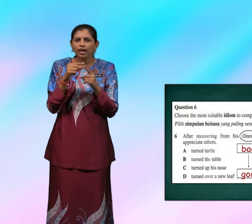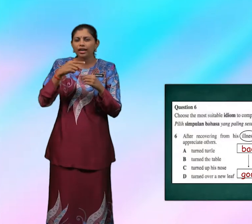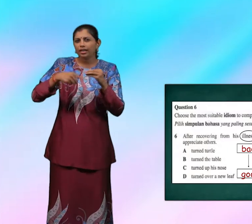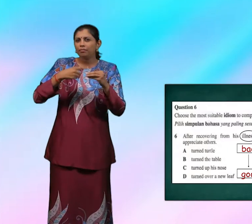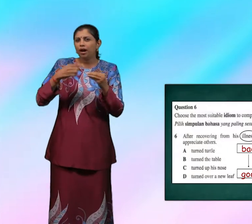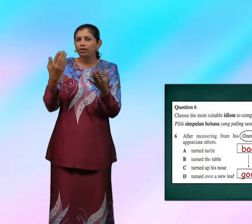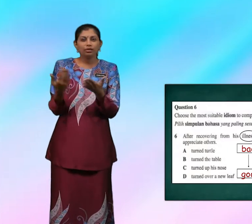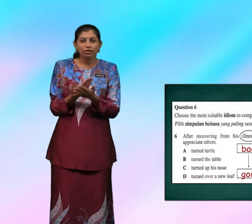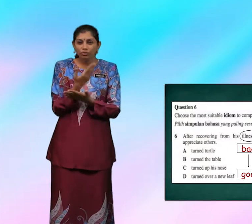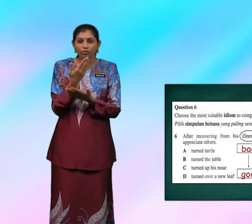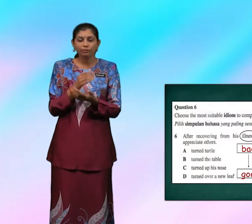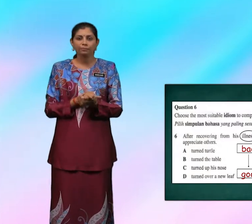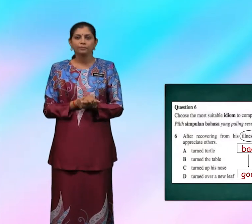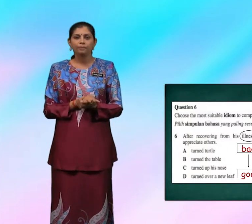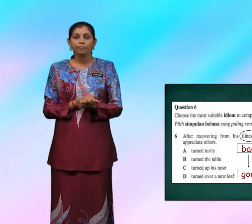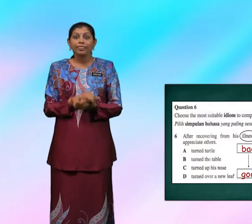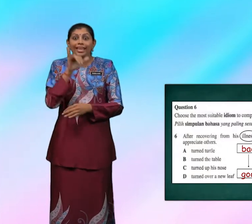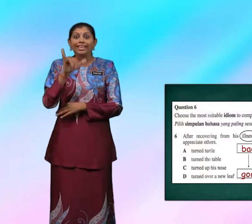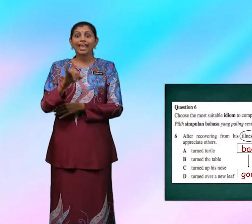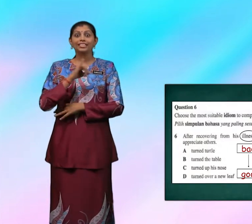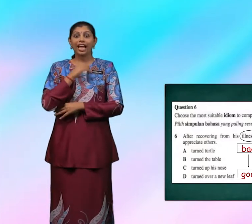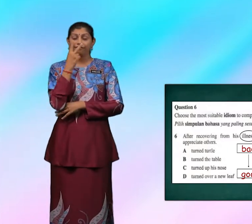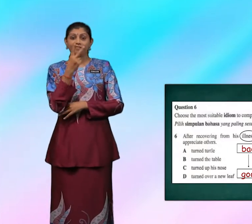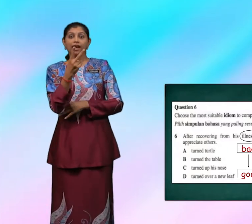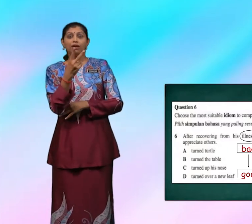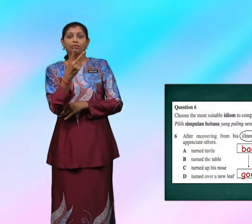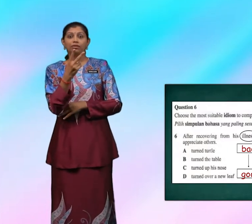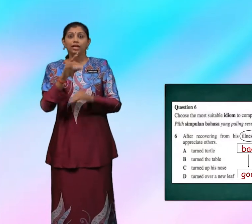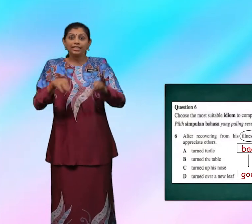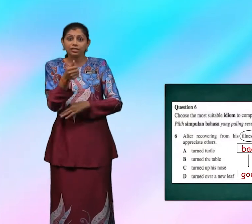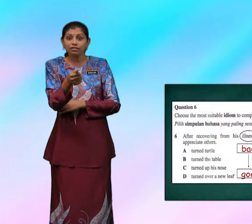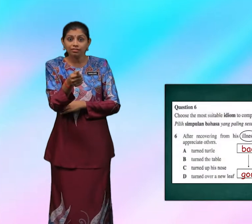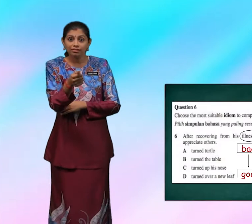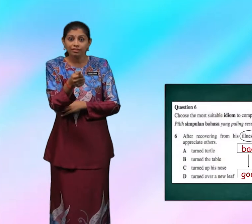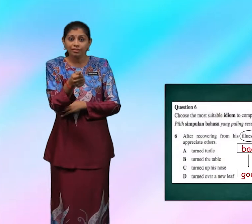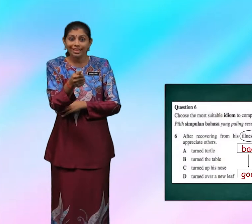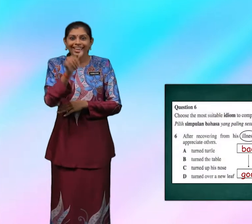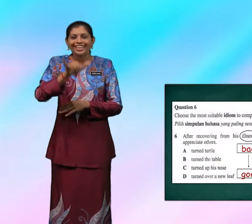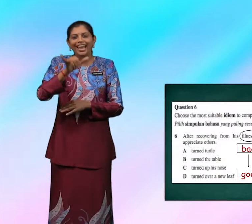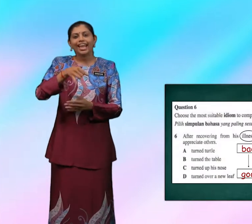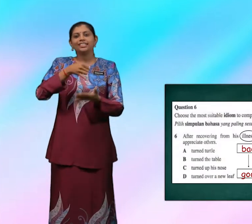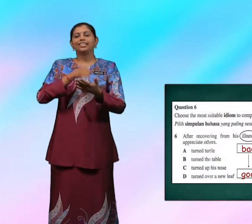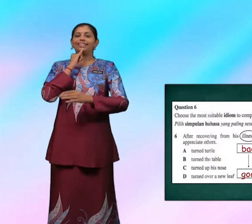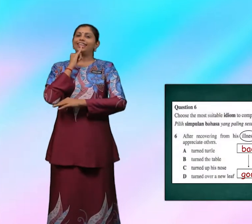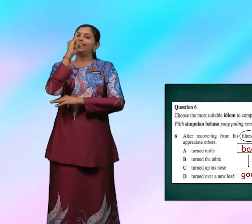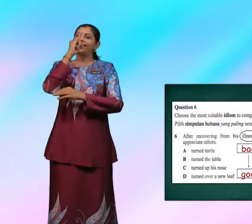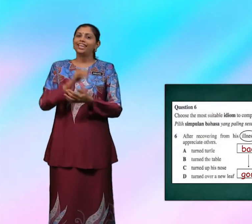word about new. Yes, I found. Did you? Yes, it